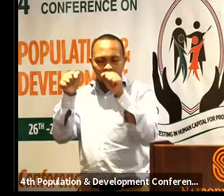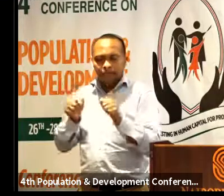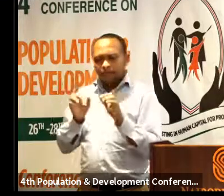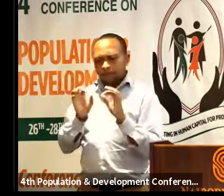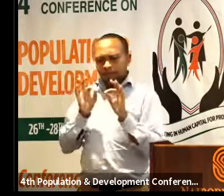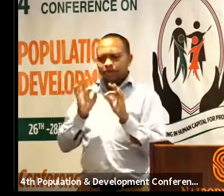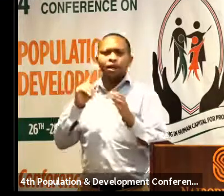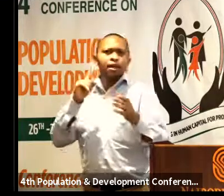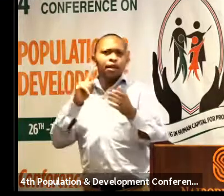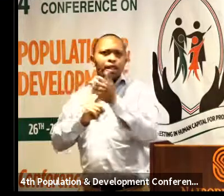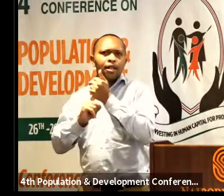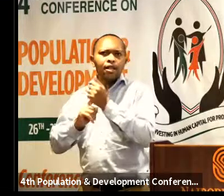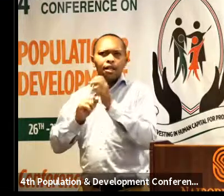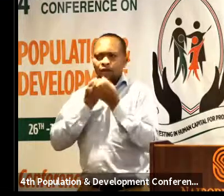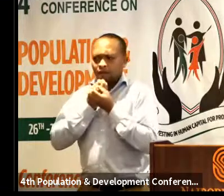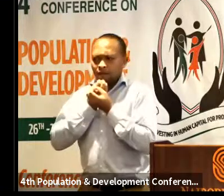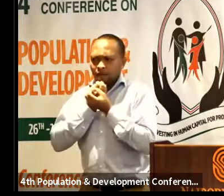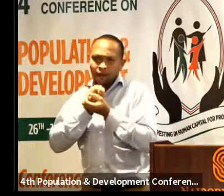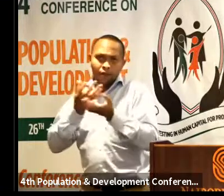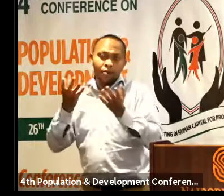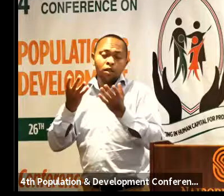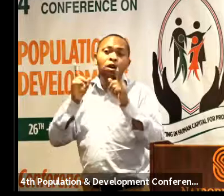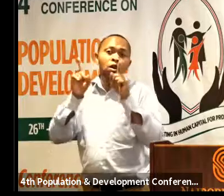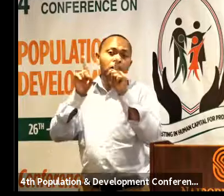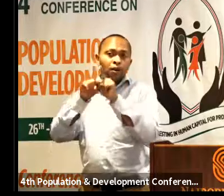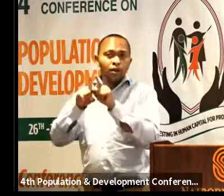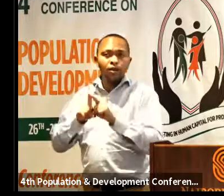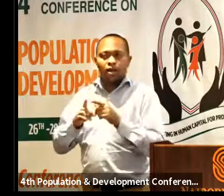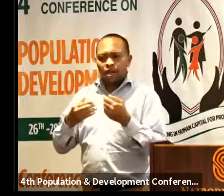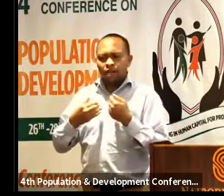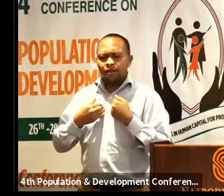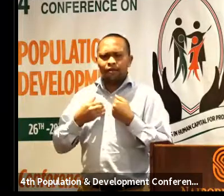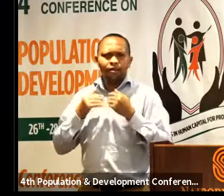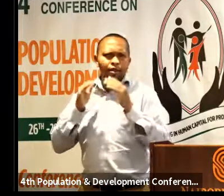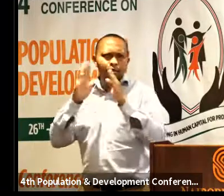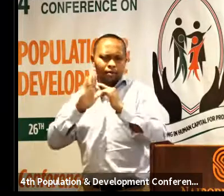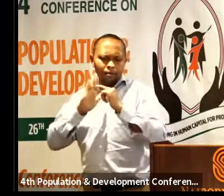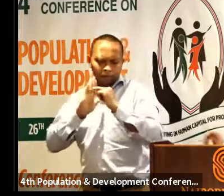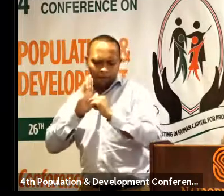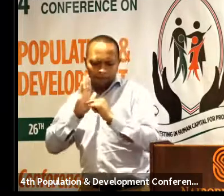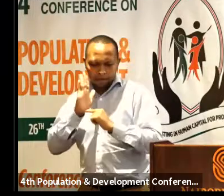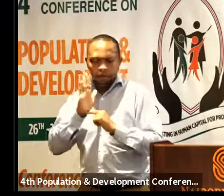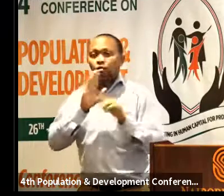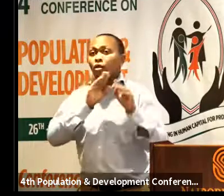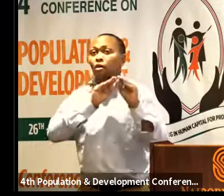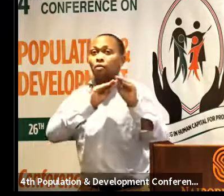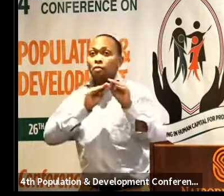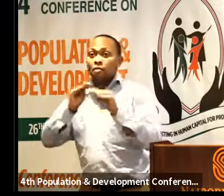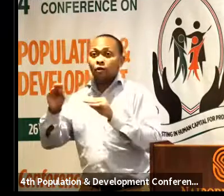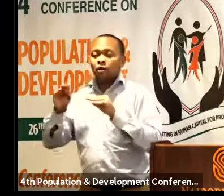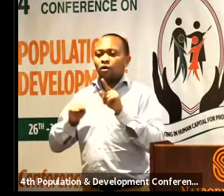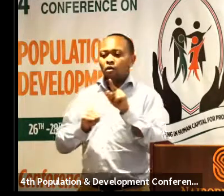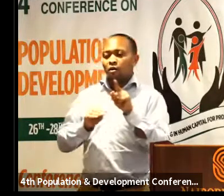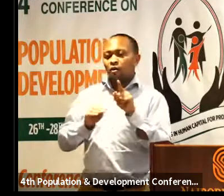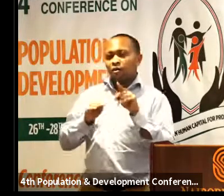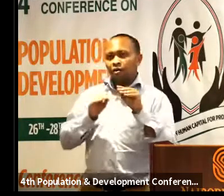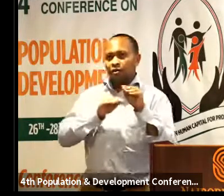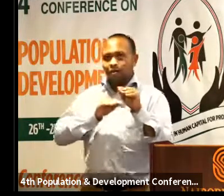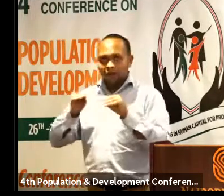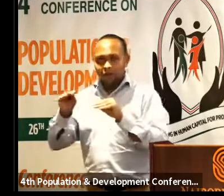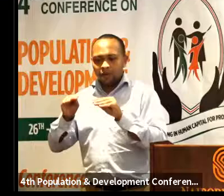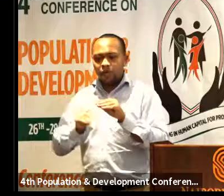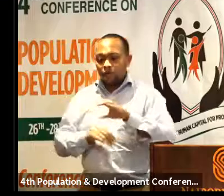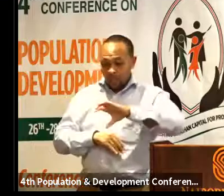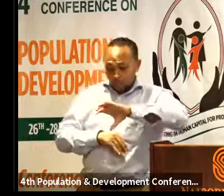information on mobility. That also very key in terms of mobility and therefore migration of persons from one county to the other,